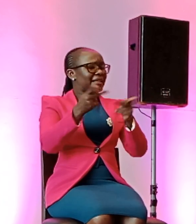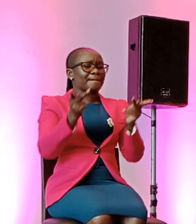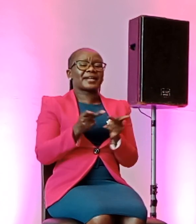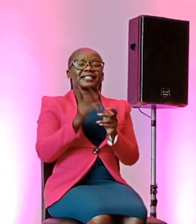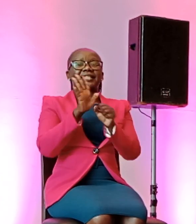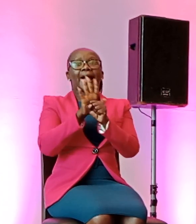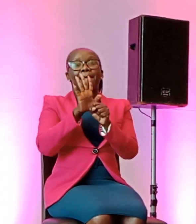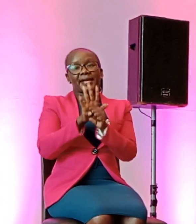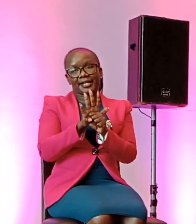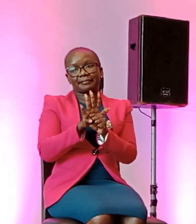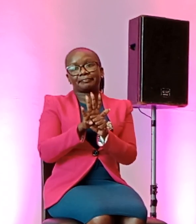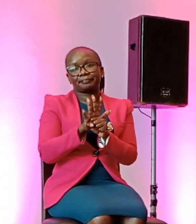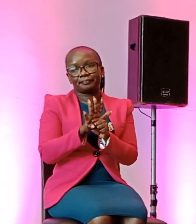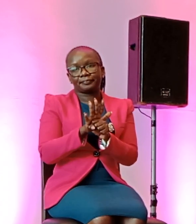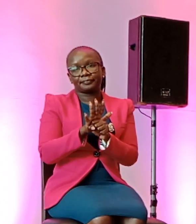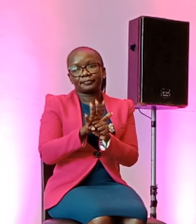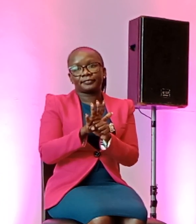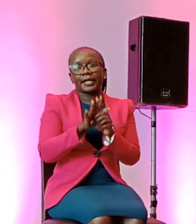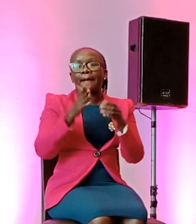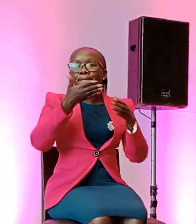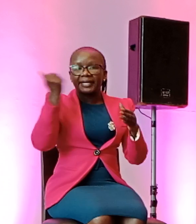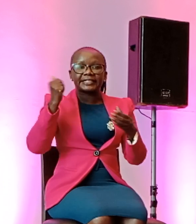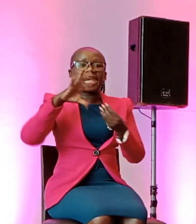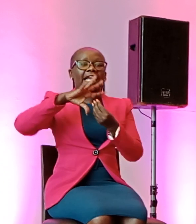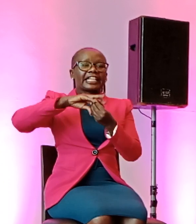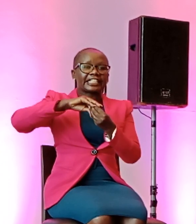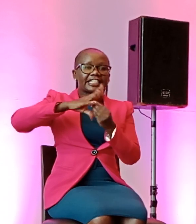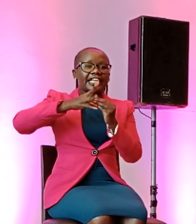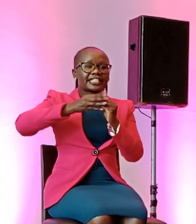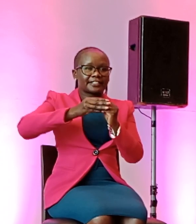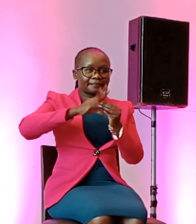many. Can we create